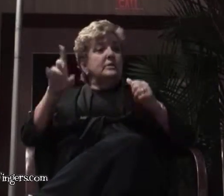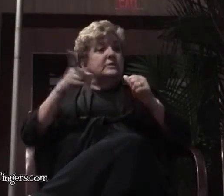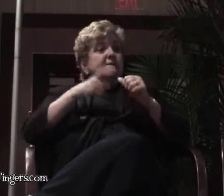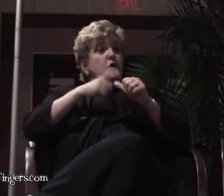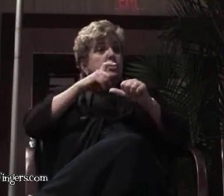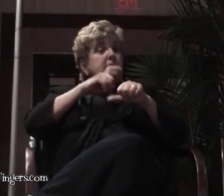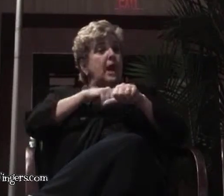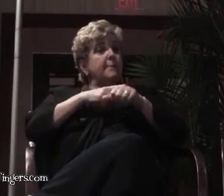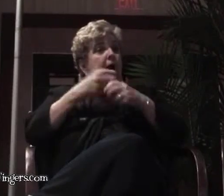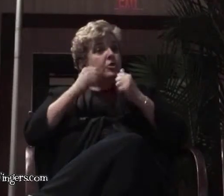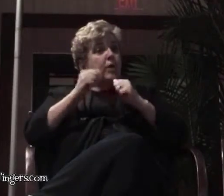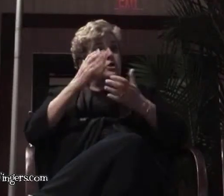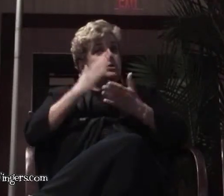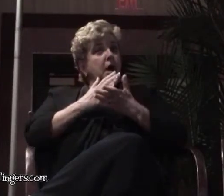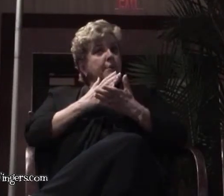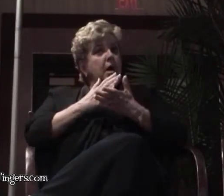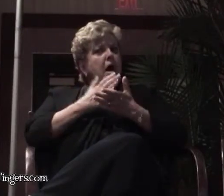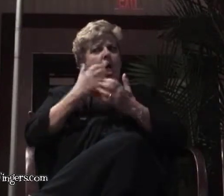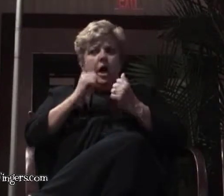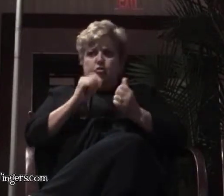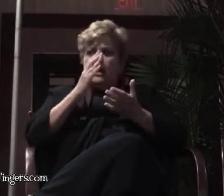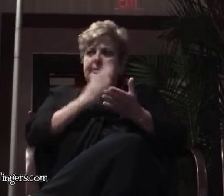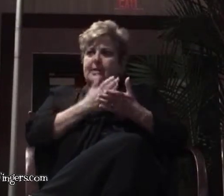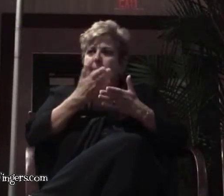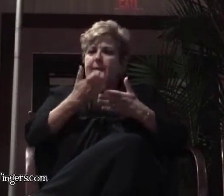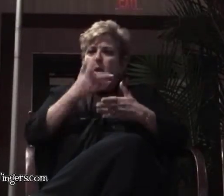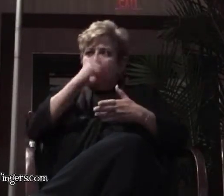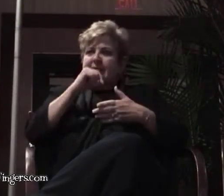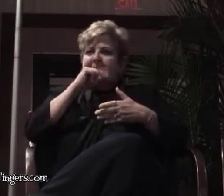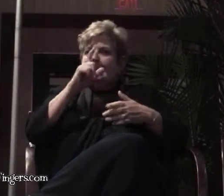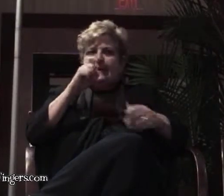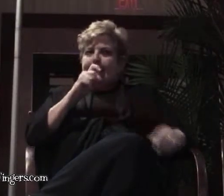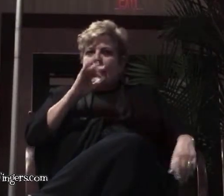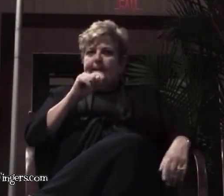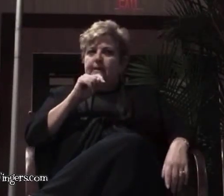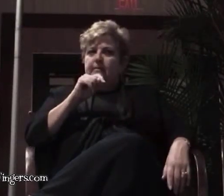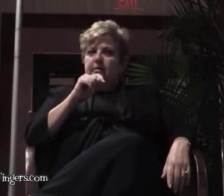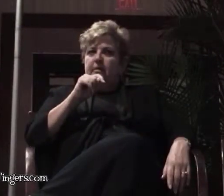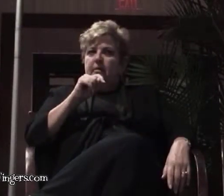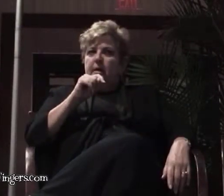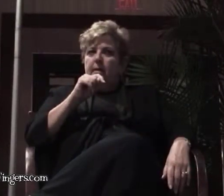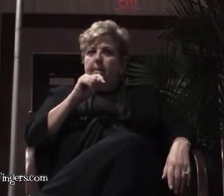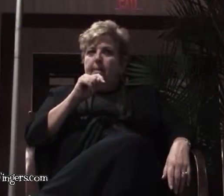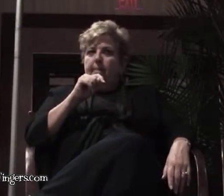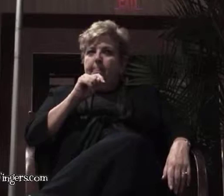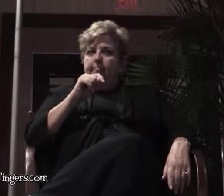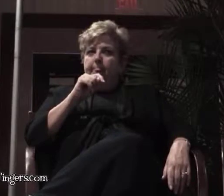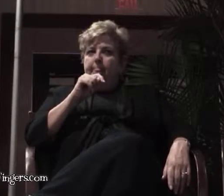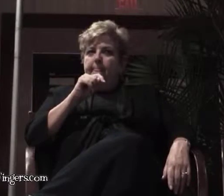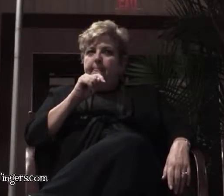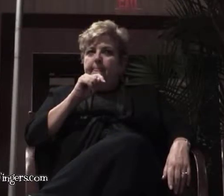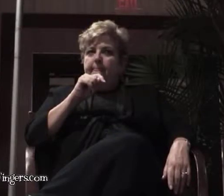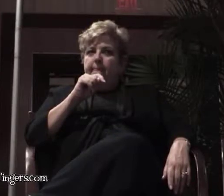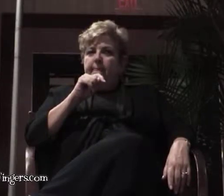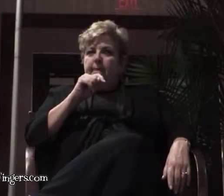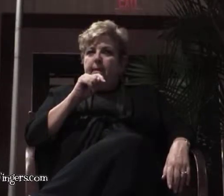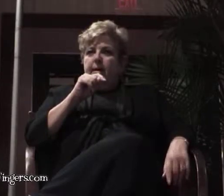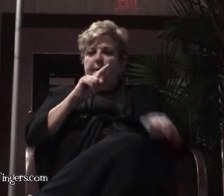tried to stop before, but I tried to stop there because I didn't need it. And that pill was just down at the nurse's station calling